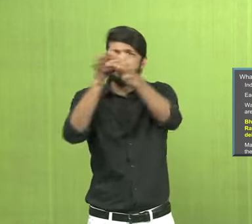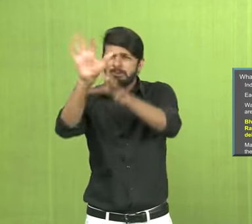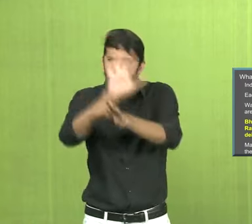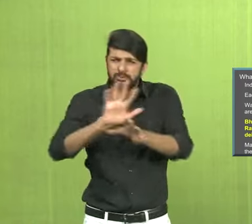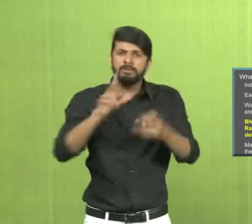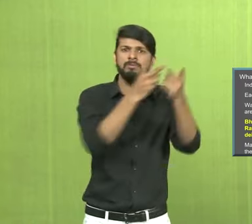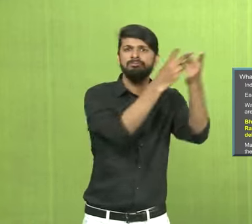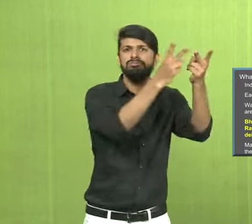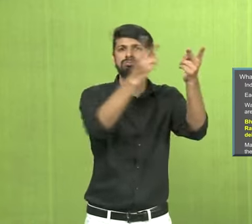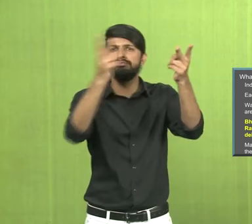diversity.